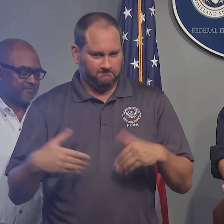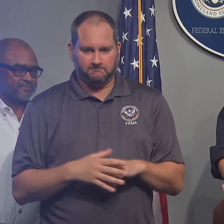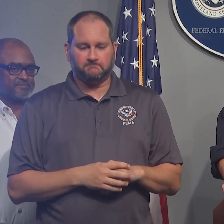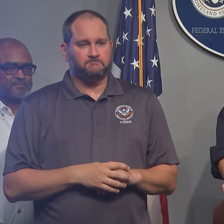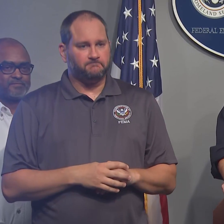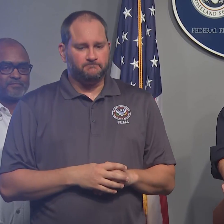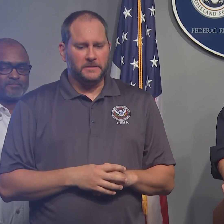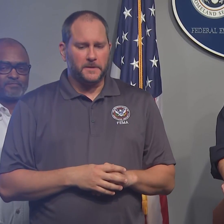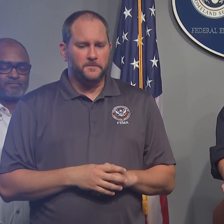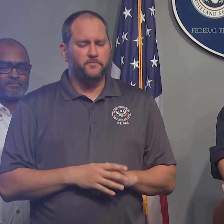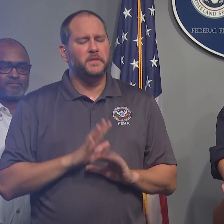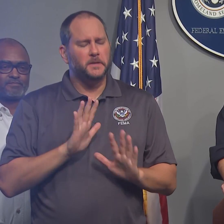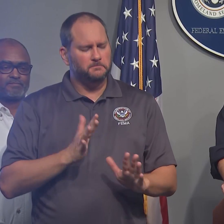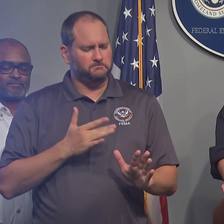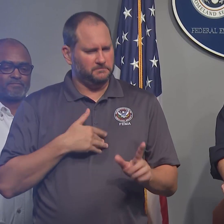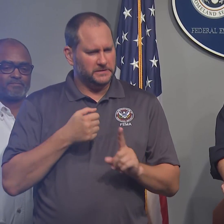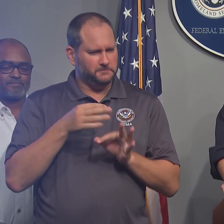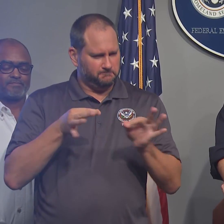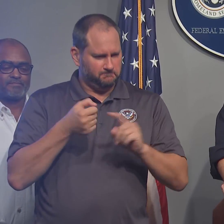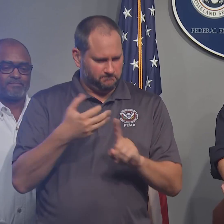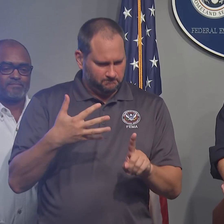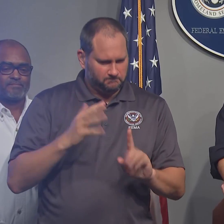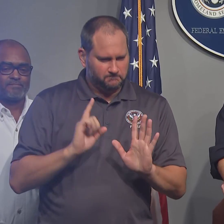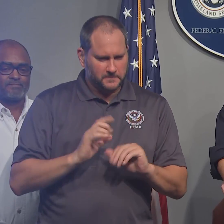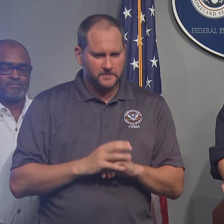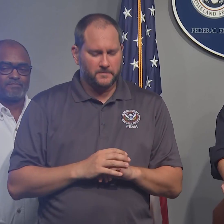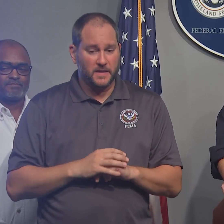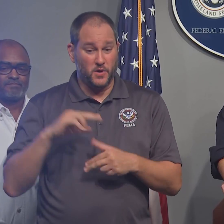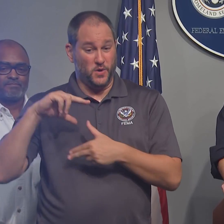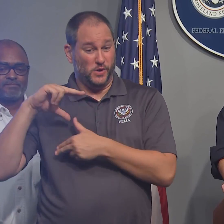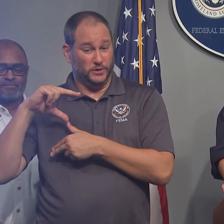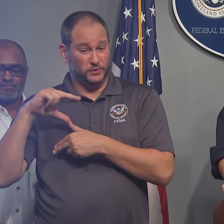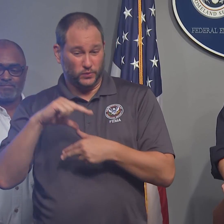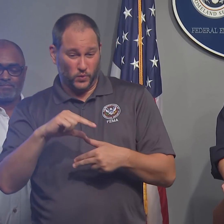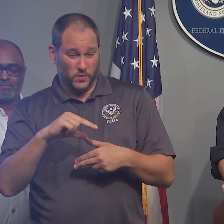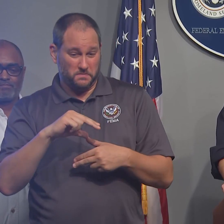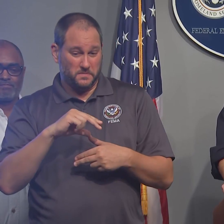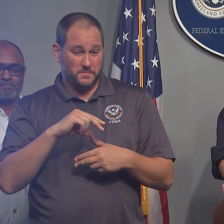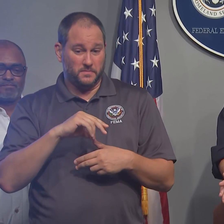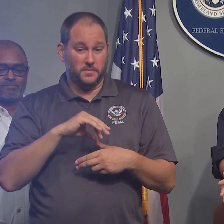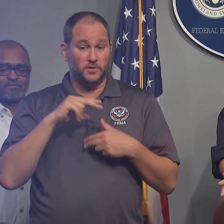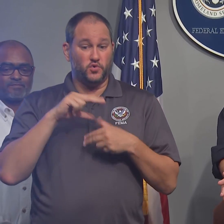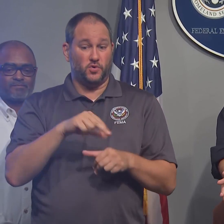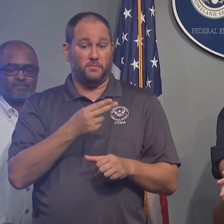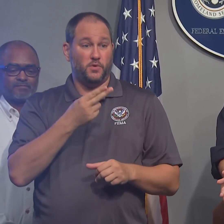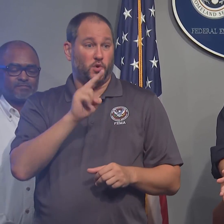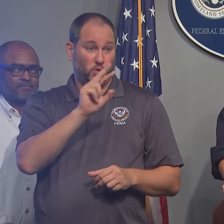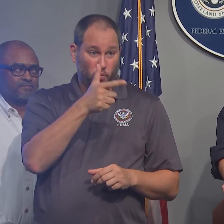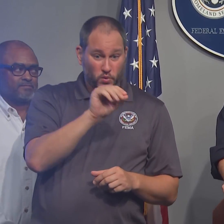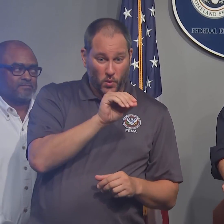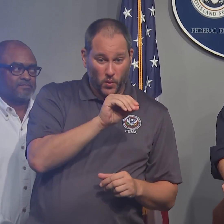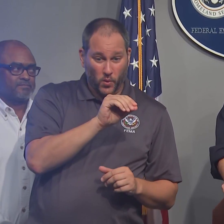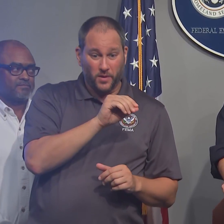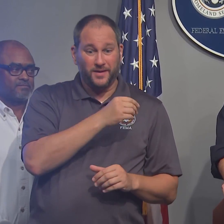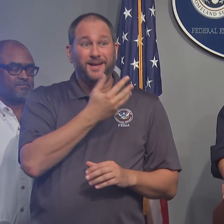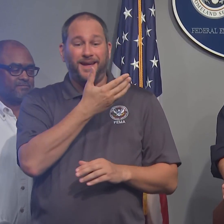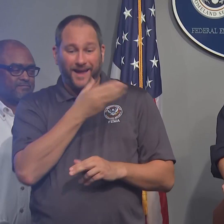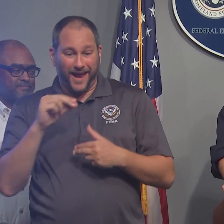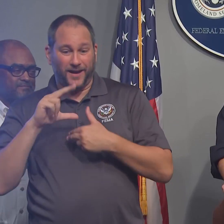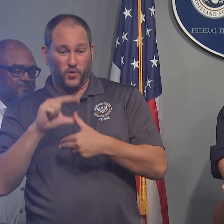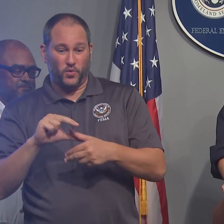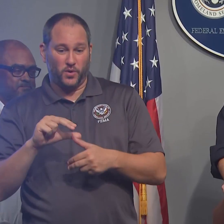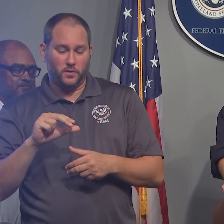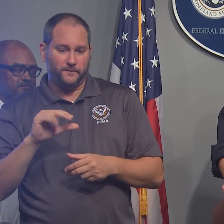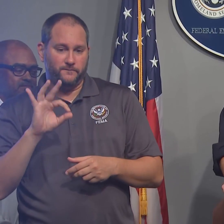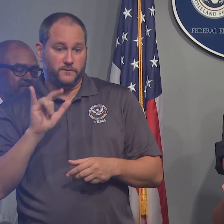that. But you know, this storm is almost a combination of Hurricane Hugo and Hurricane Floyd. You know, it's